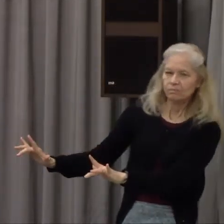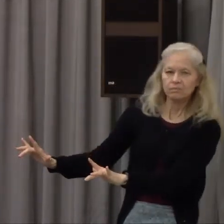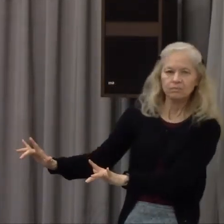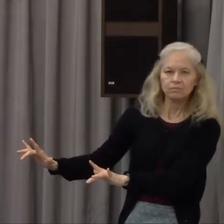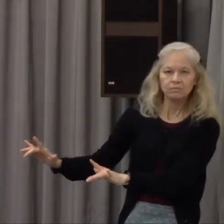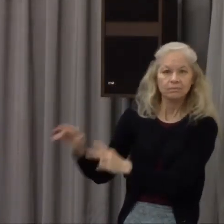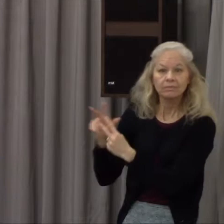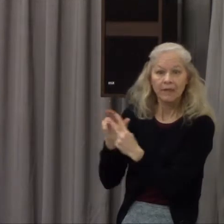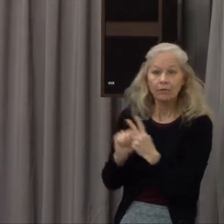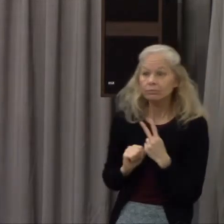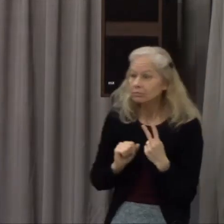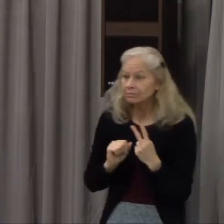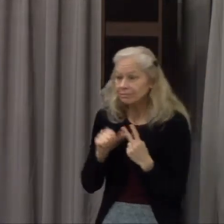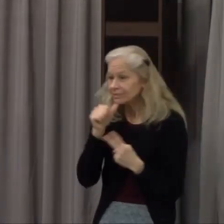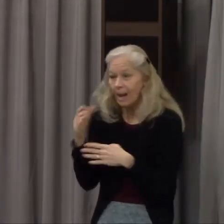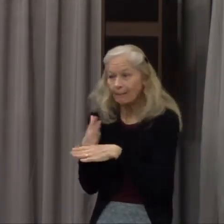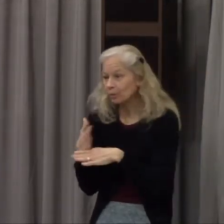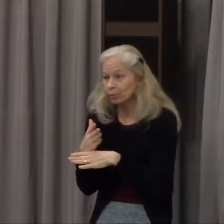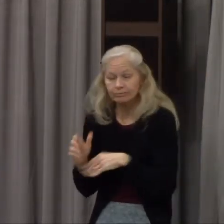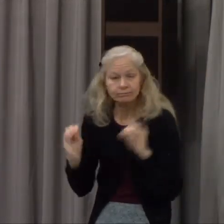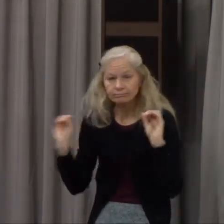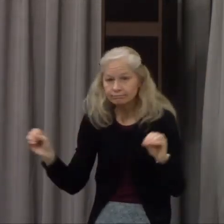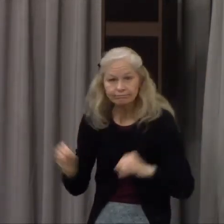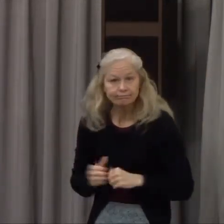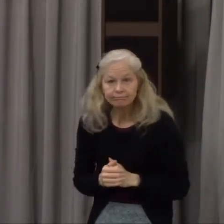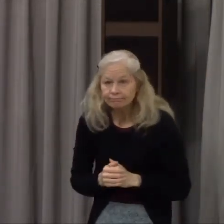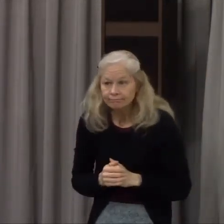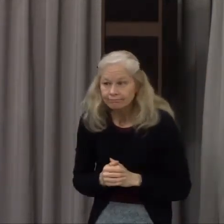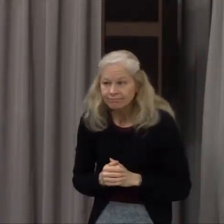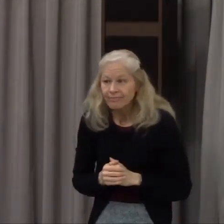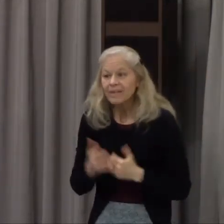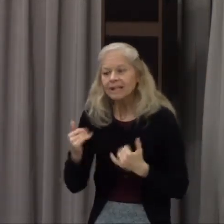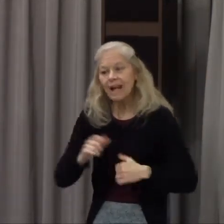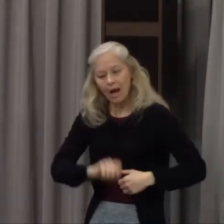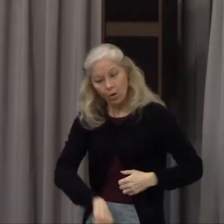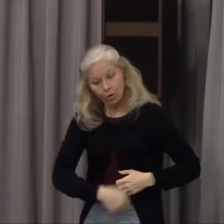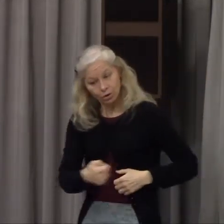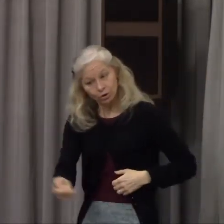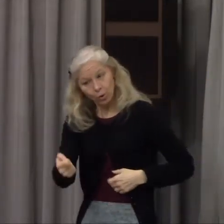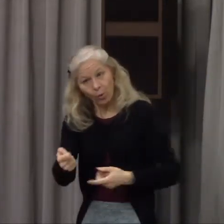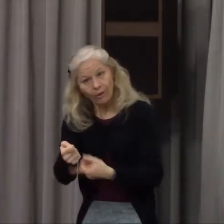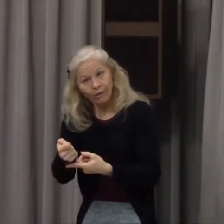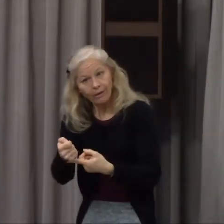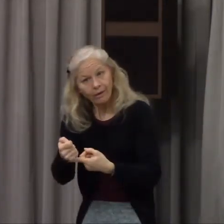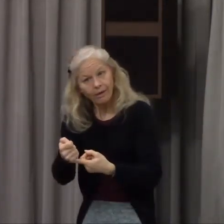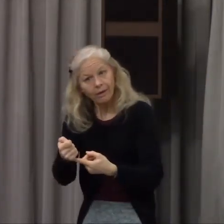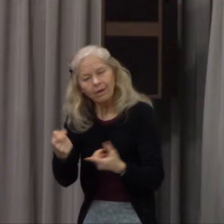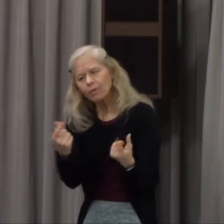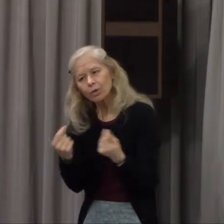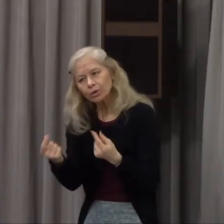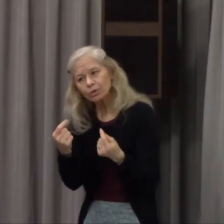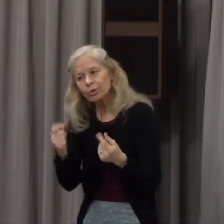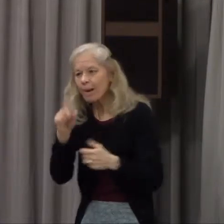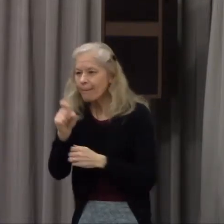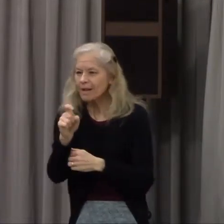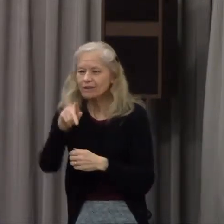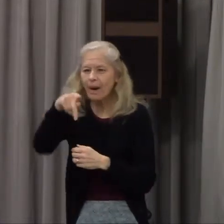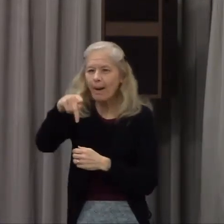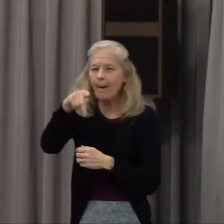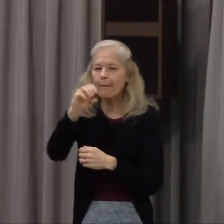from corruption and so that it can be continually used and fit for warfare. And the Word of